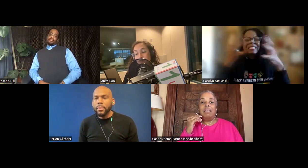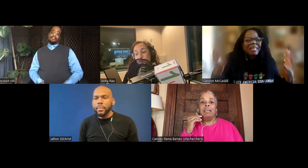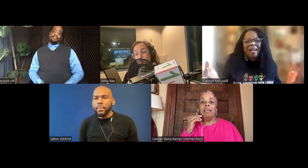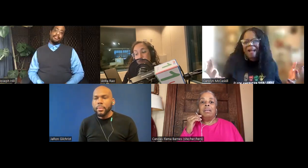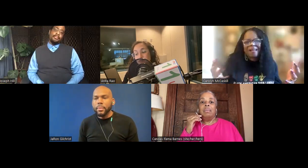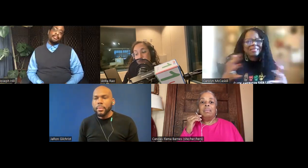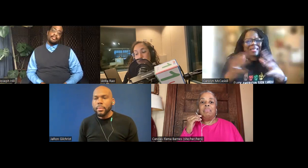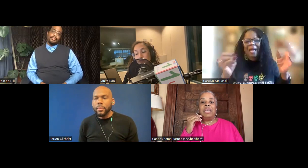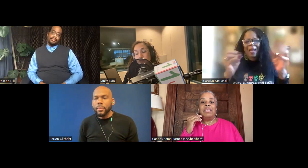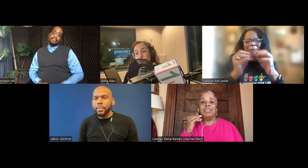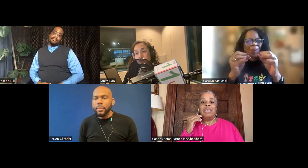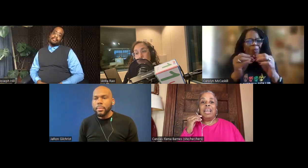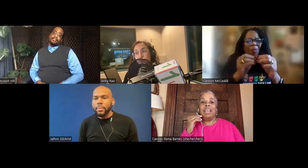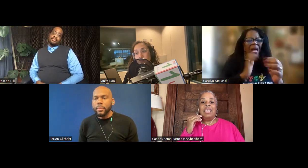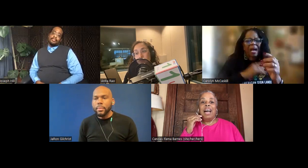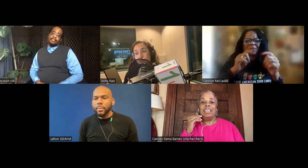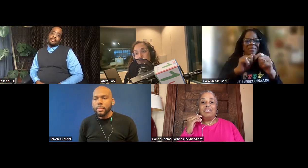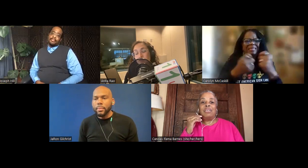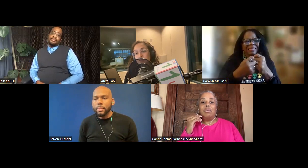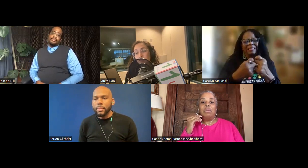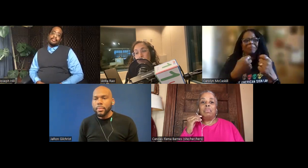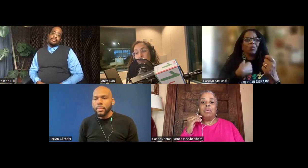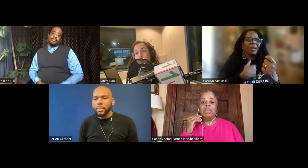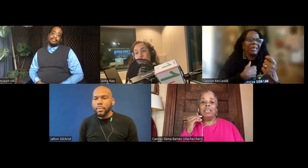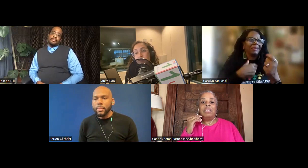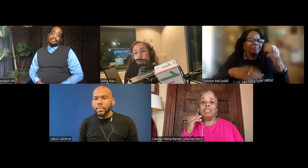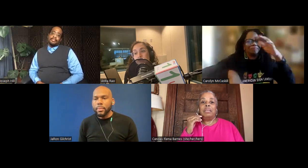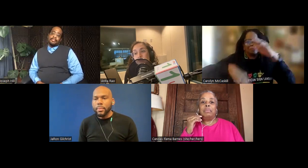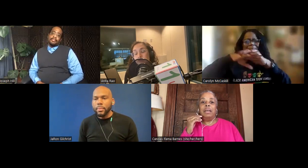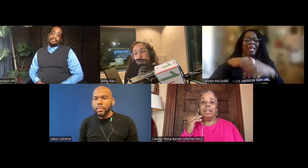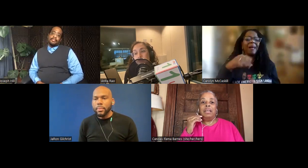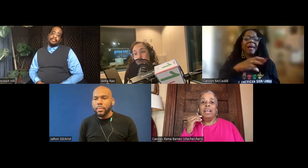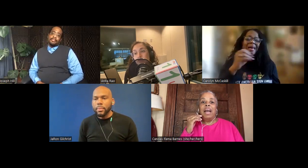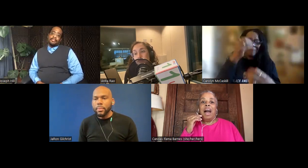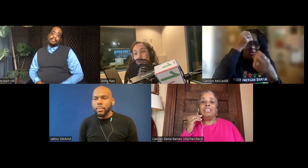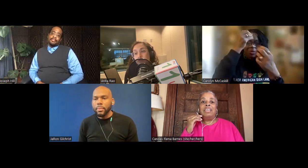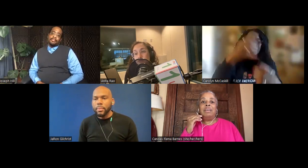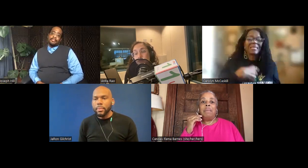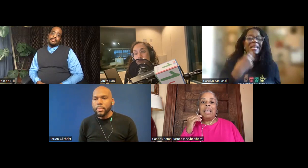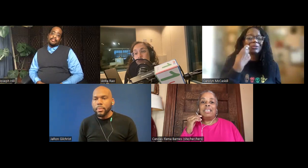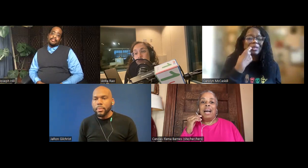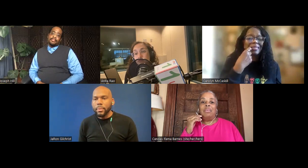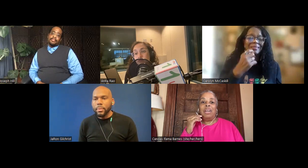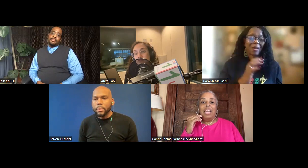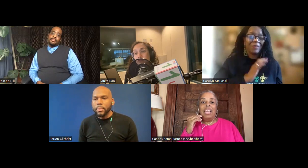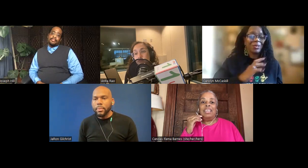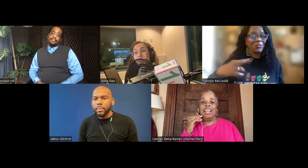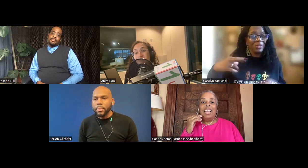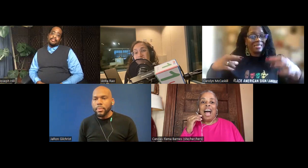ASL because there's not a lot. There's so much more that needs to be done. Our team maxed out, and